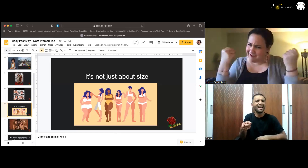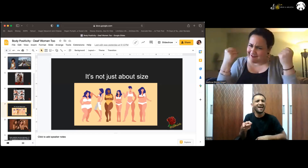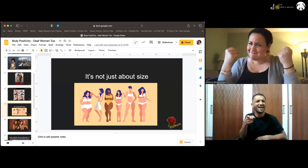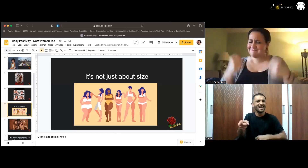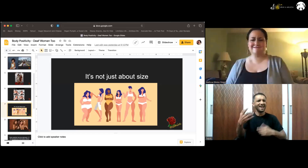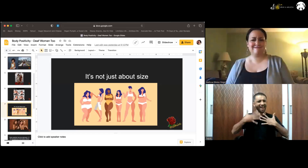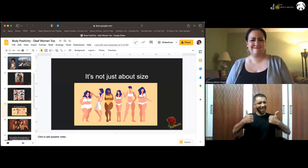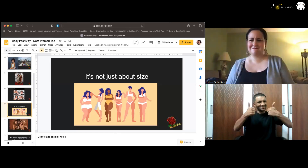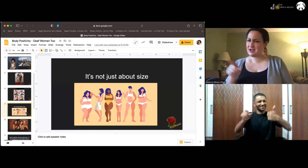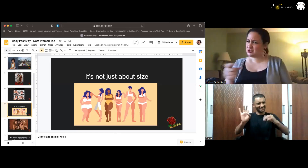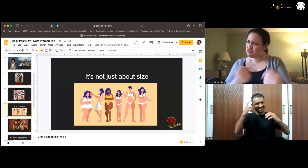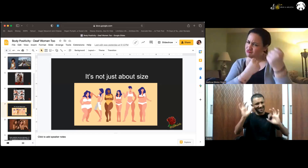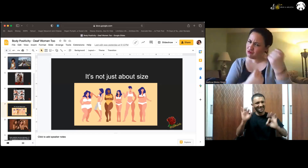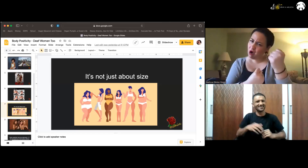way, you can look towards me as well.